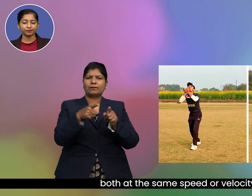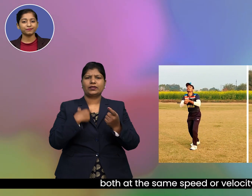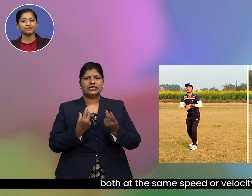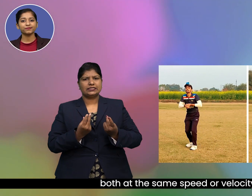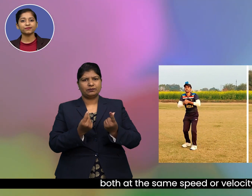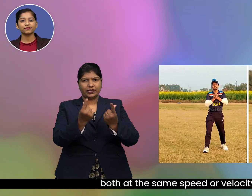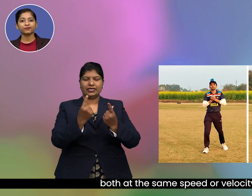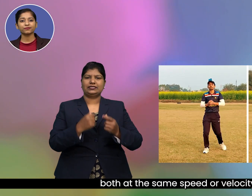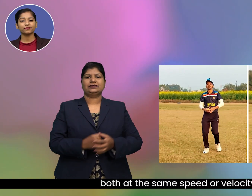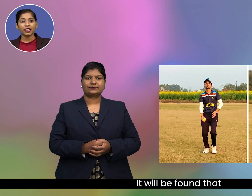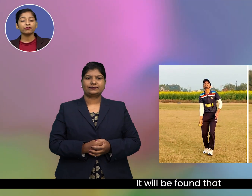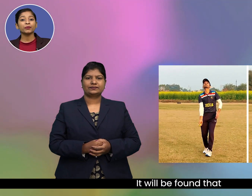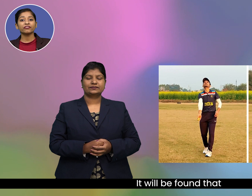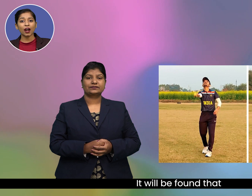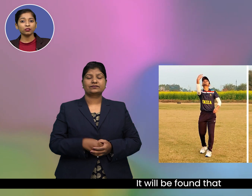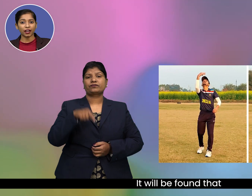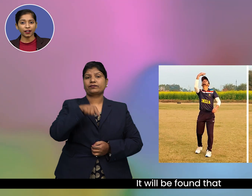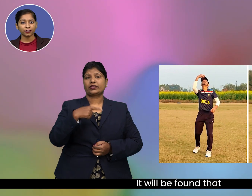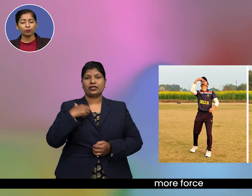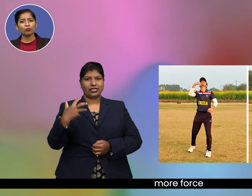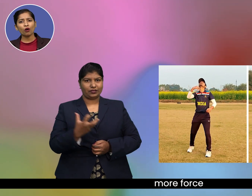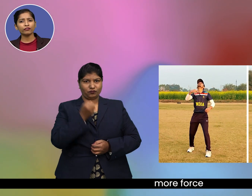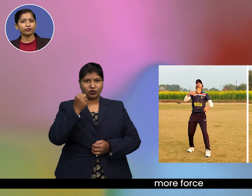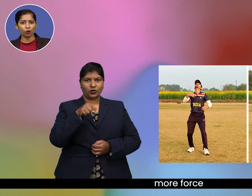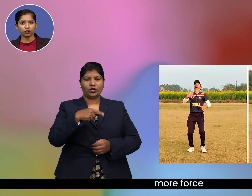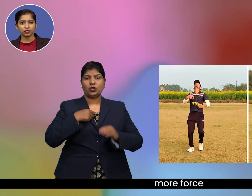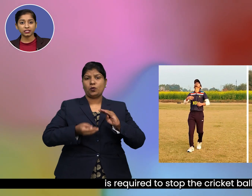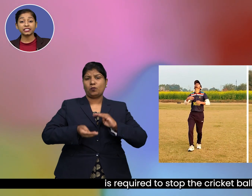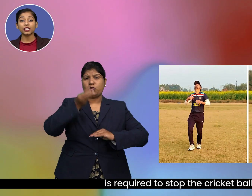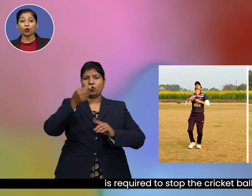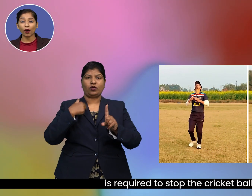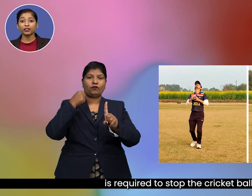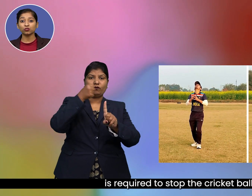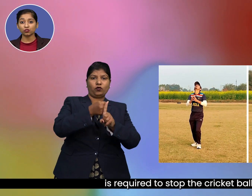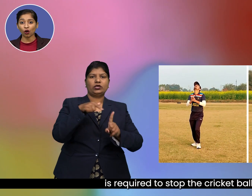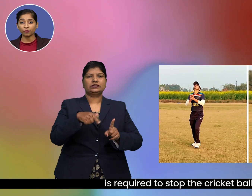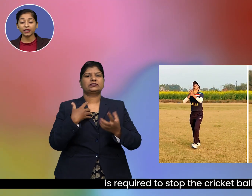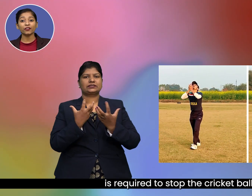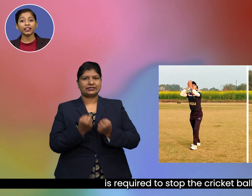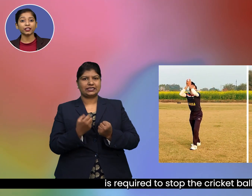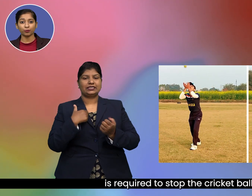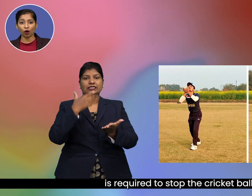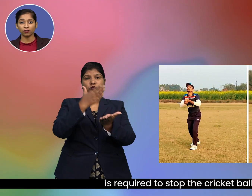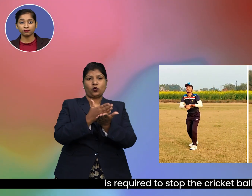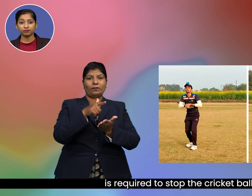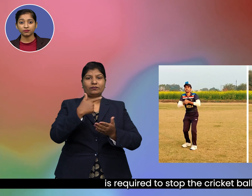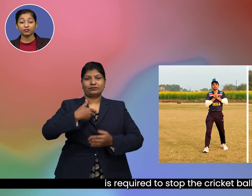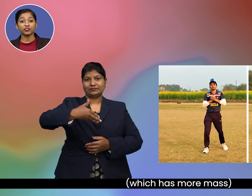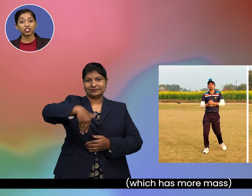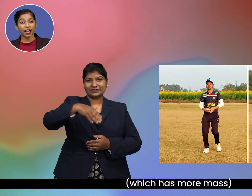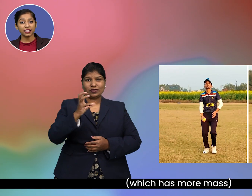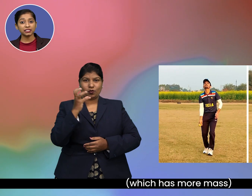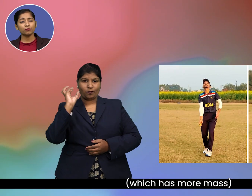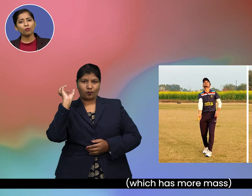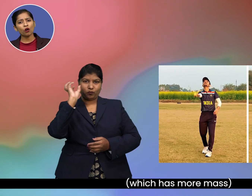velocity. It will be found that more force is required to stop the cricket ball,